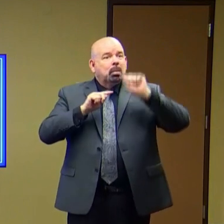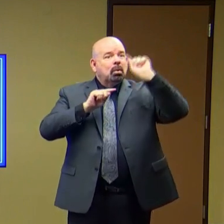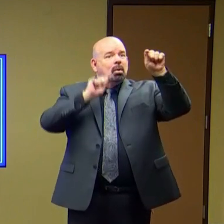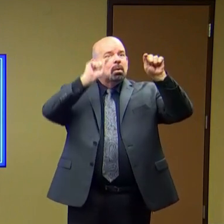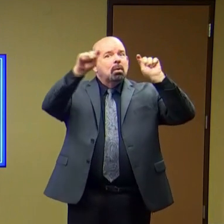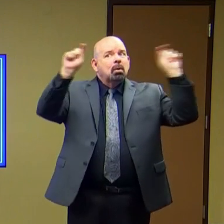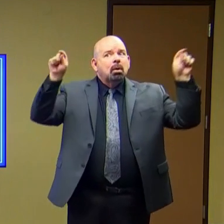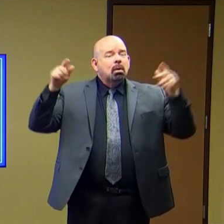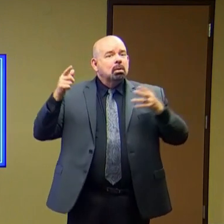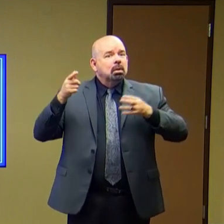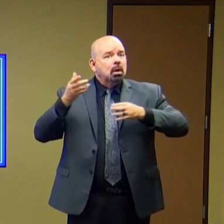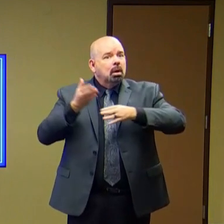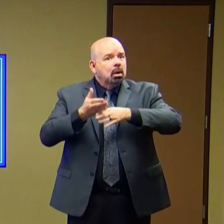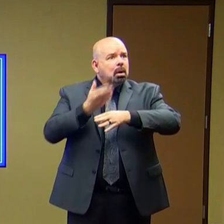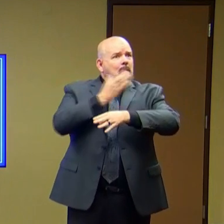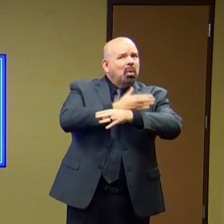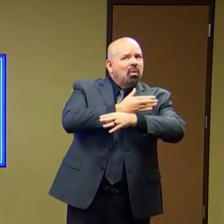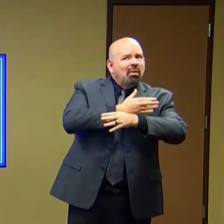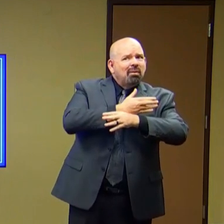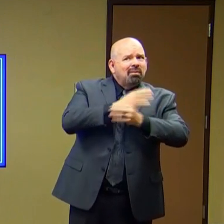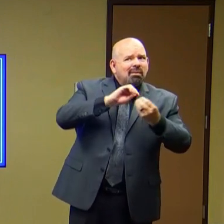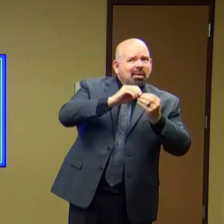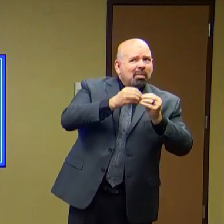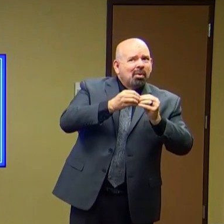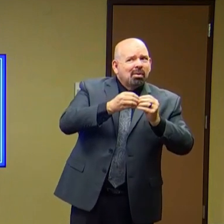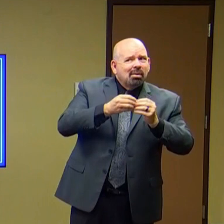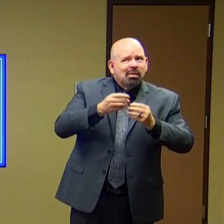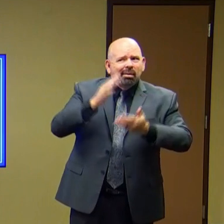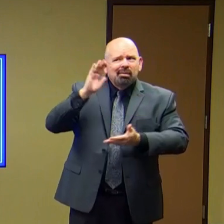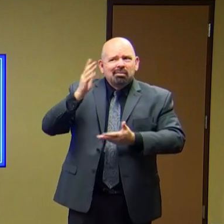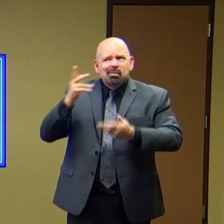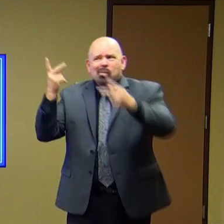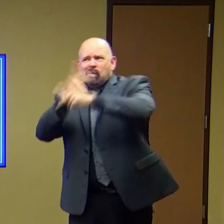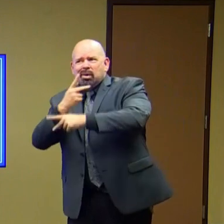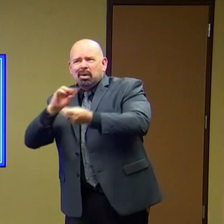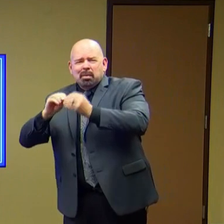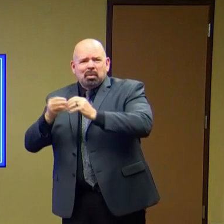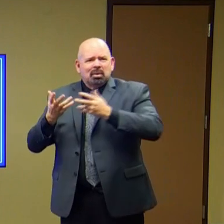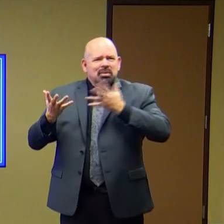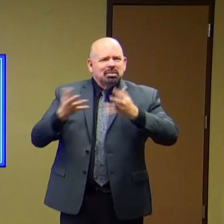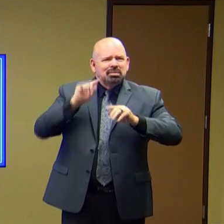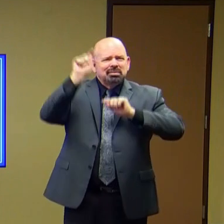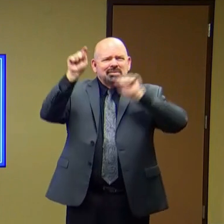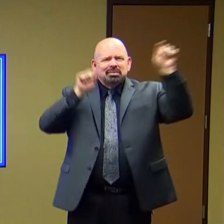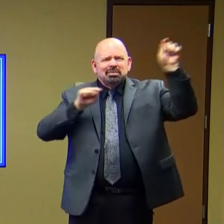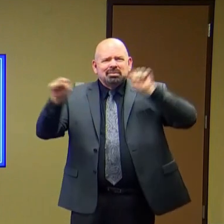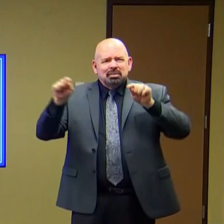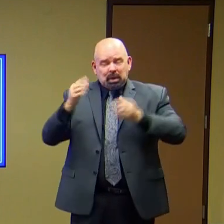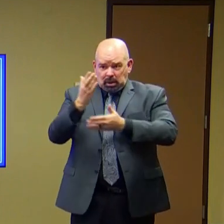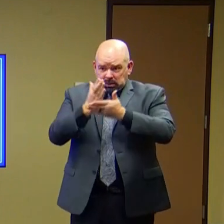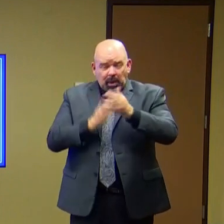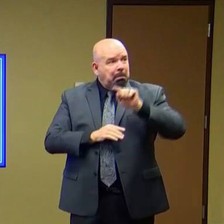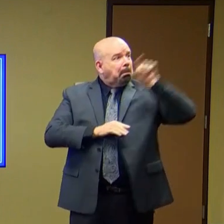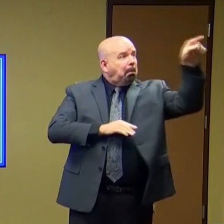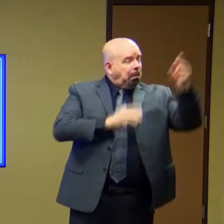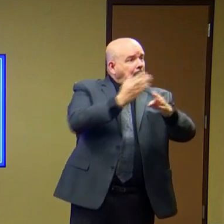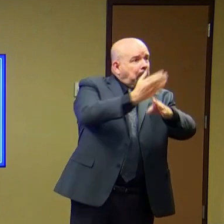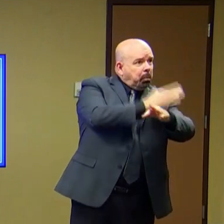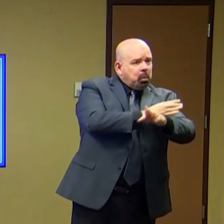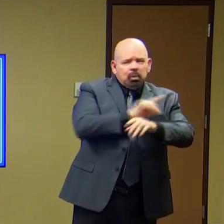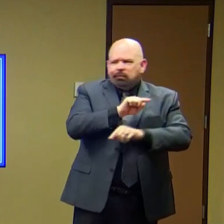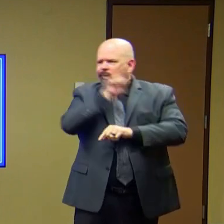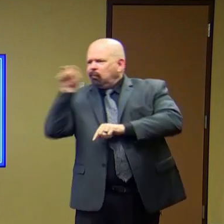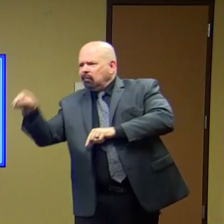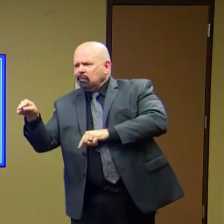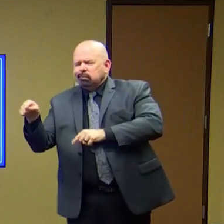better somewhere else, but unfortunately here in North Texas, in Dallas and Tarrant and the other counties, the numbers are